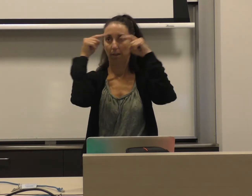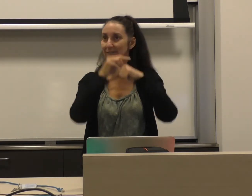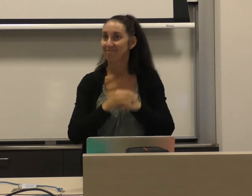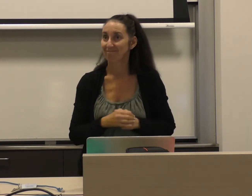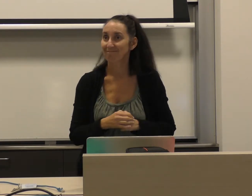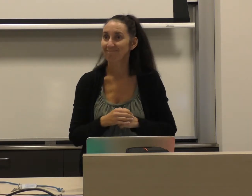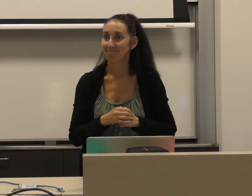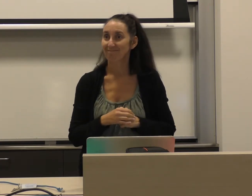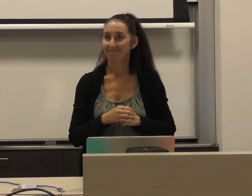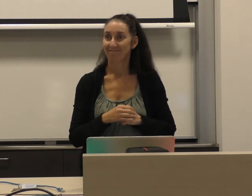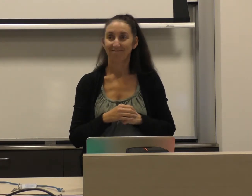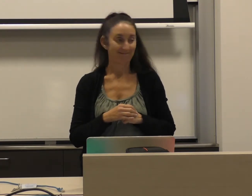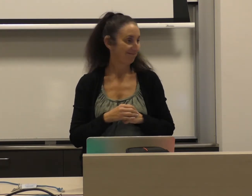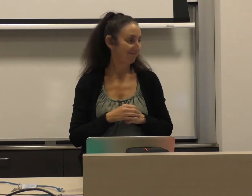in different directions.